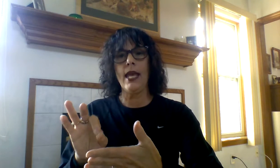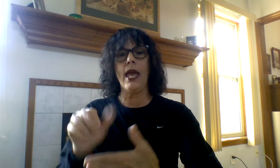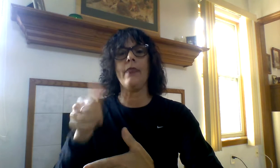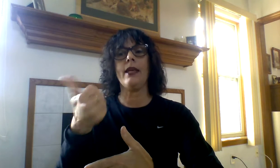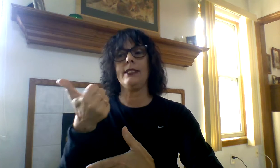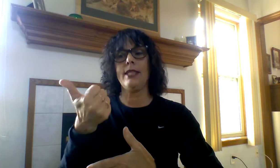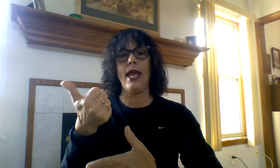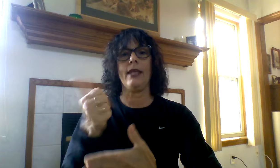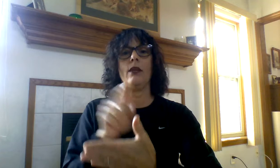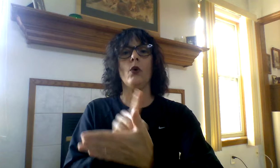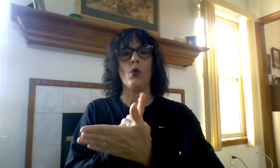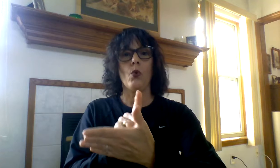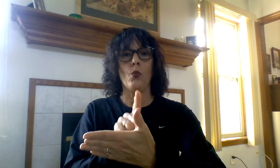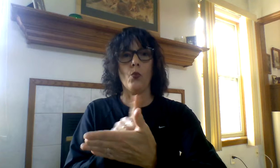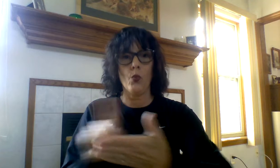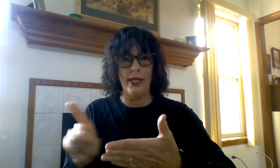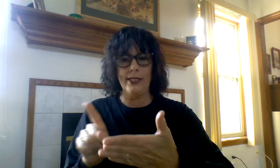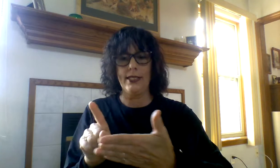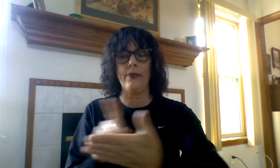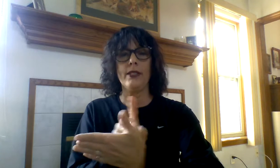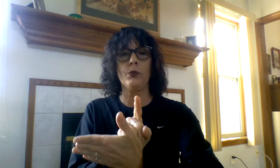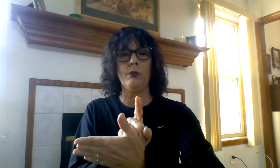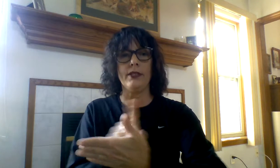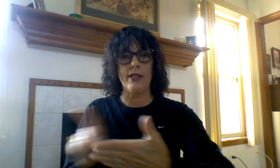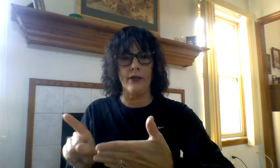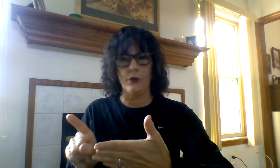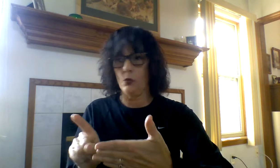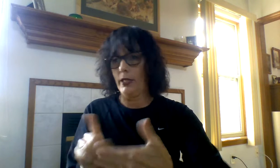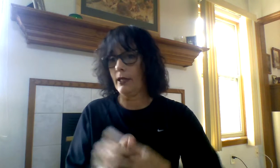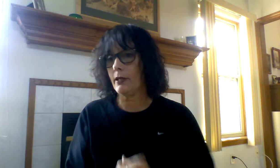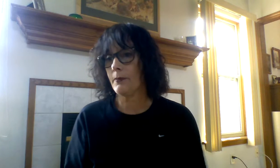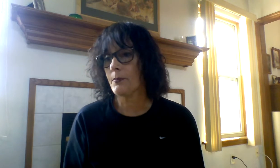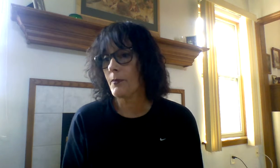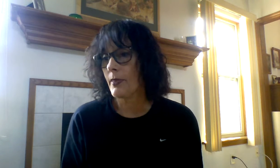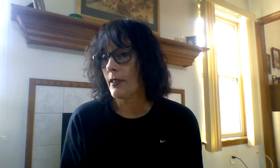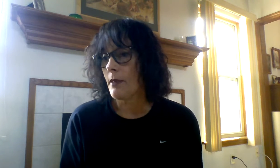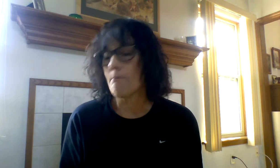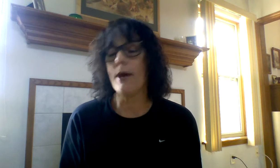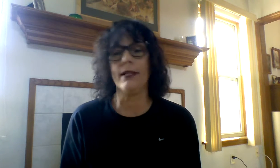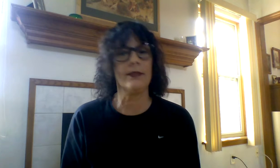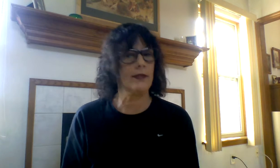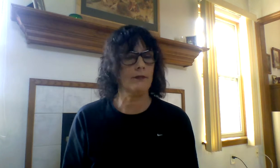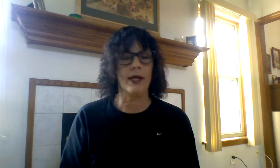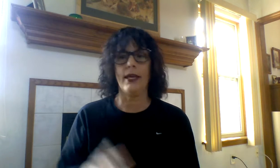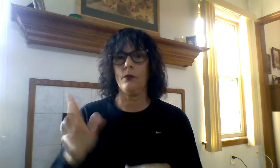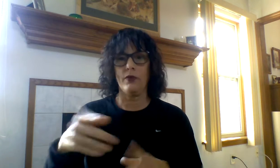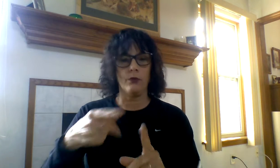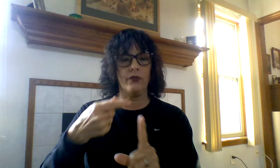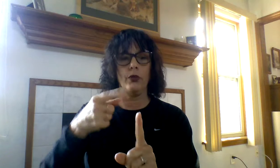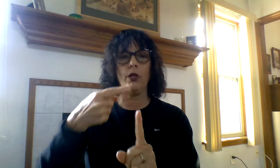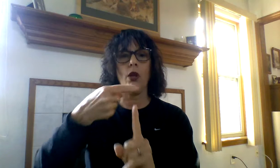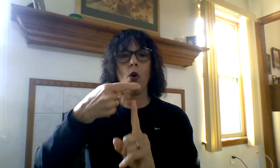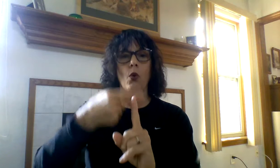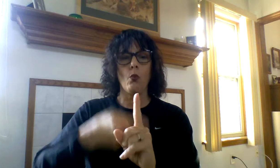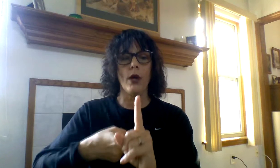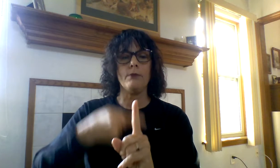and then 10 weeks, and this would be the sign for week. Months, again, we've reviewed it, 1